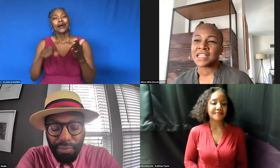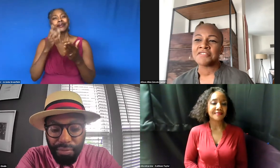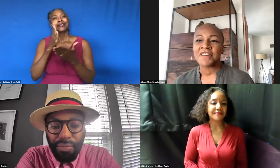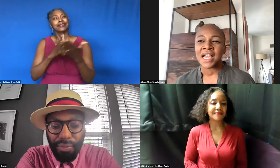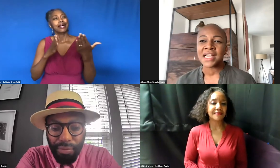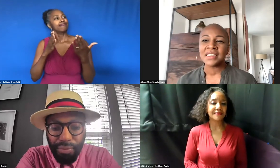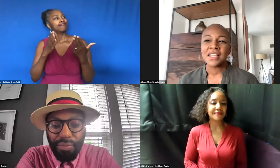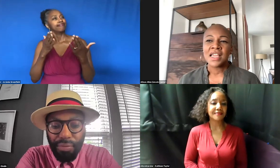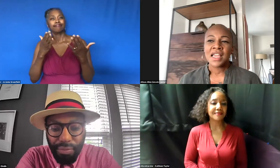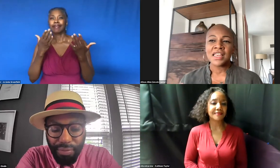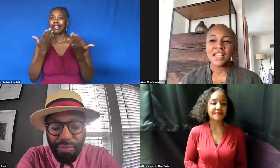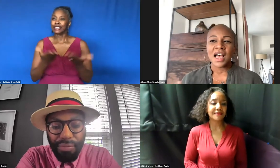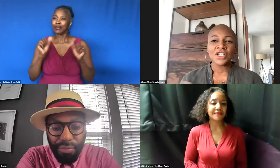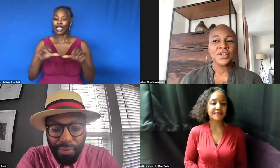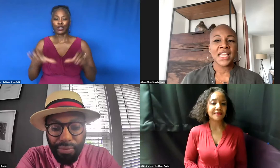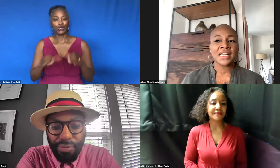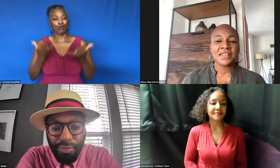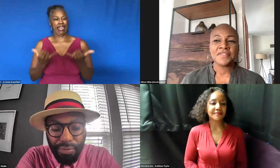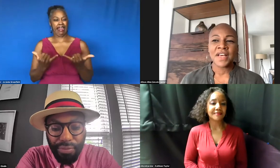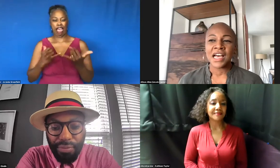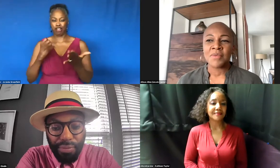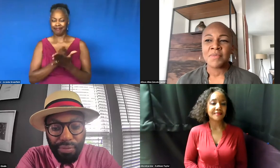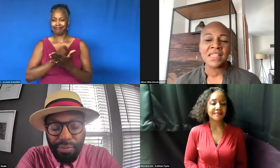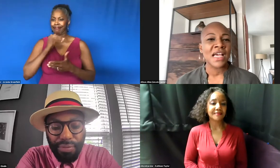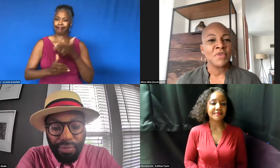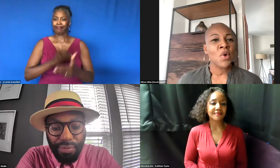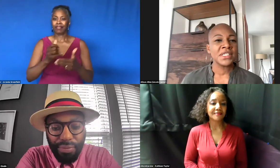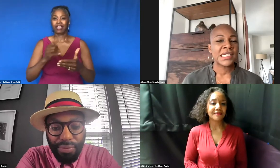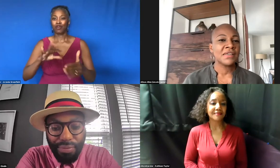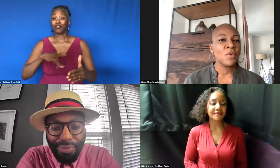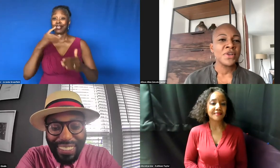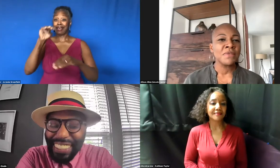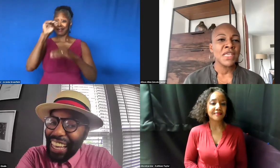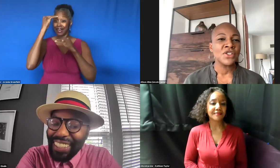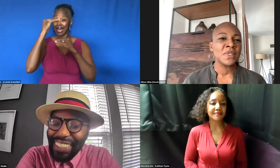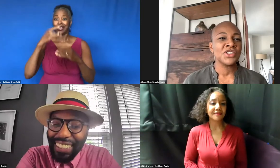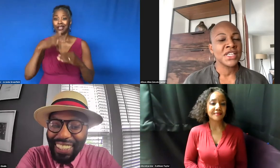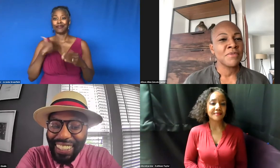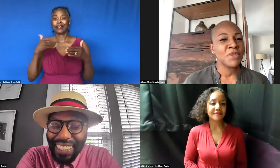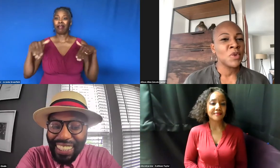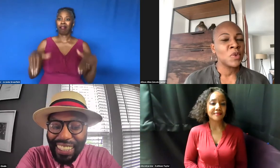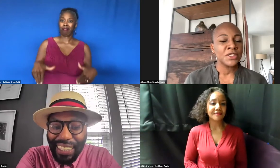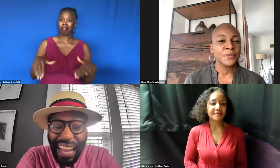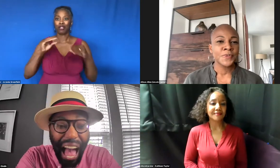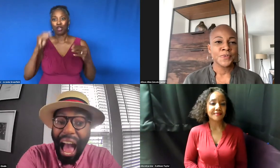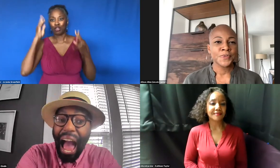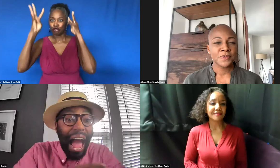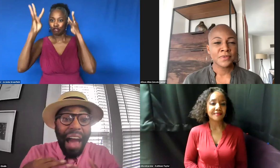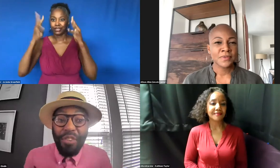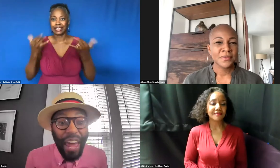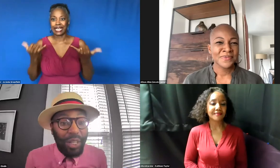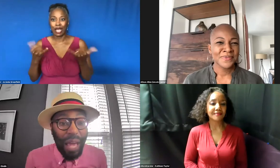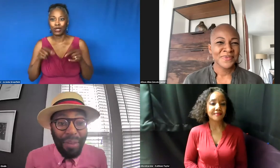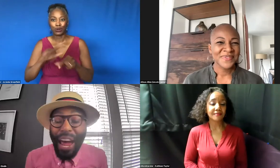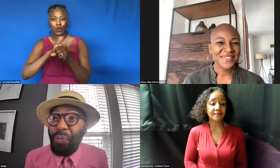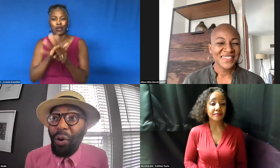you're feeling confined and uncreative in the time of quarantine? What are some things you would suggest that people would do? I have